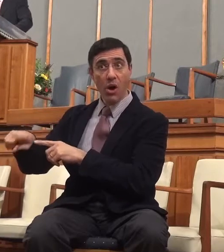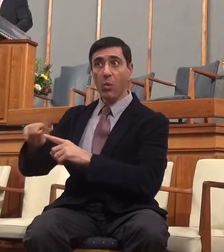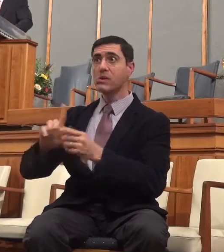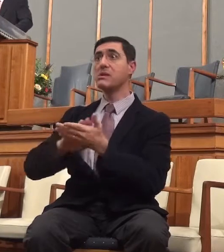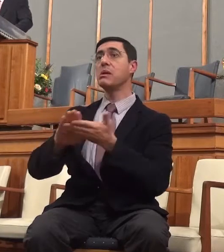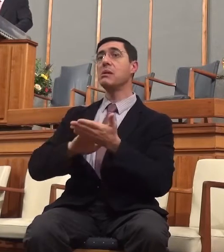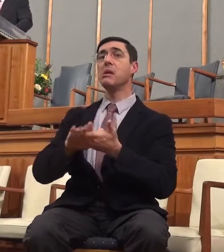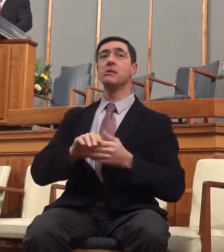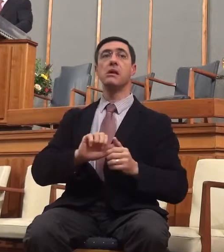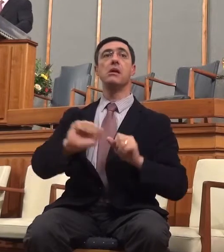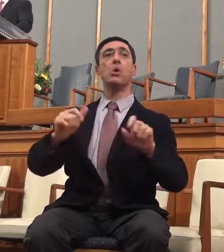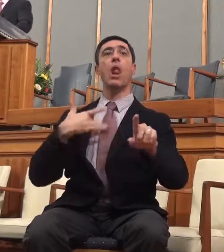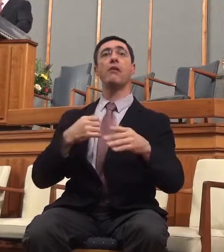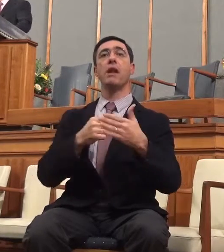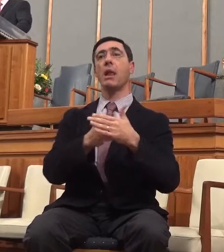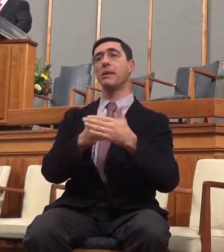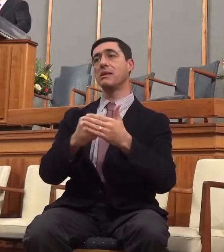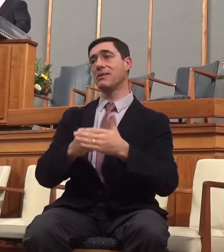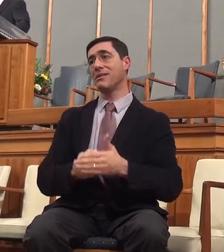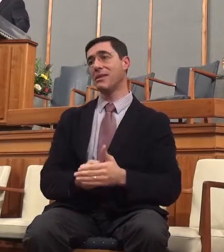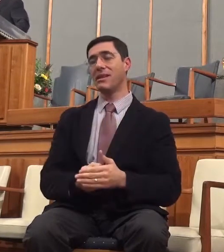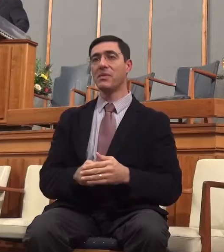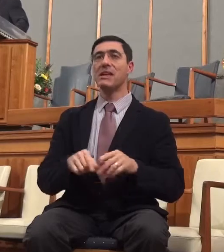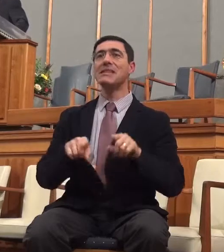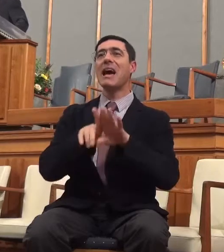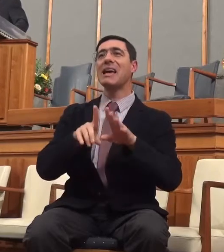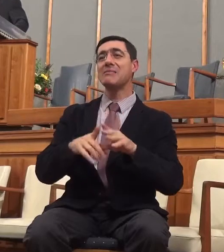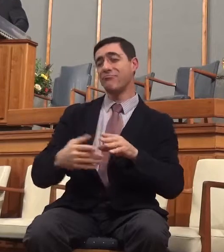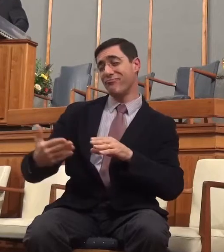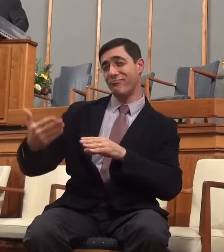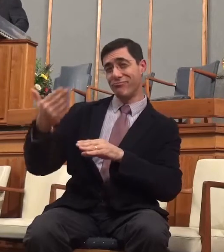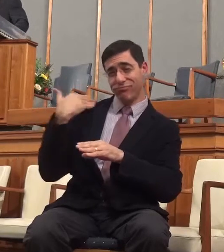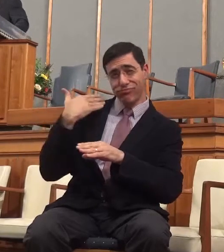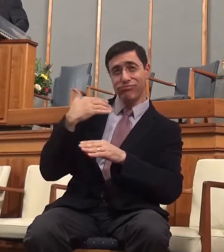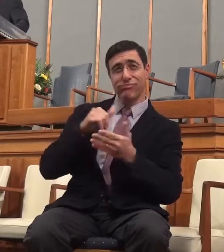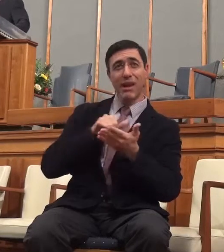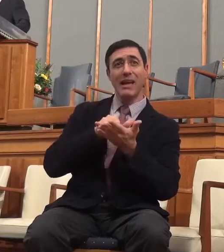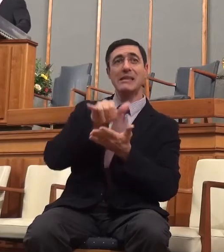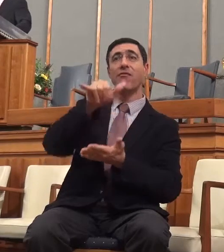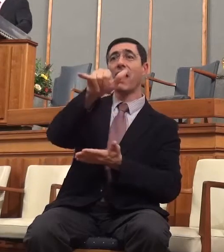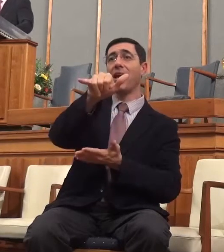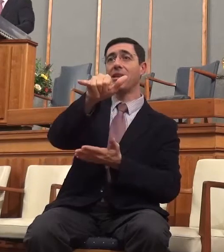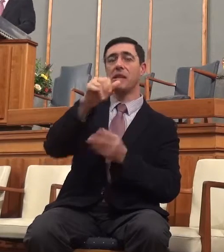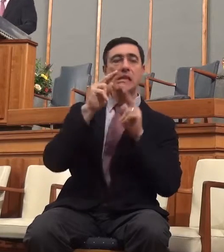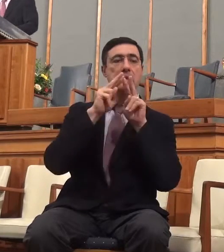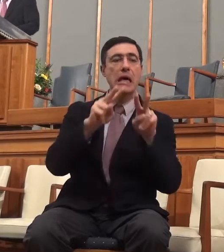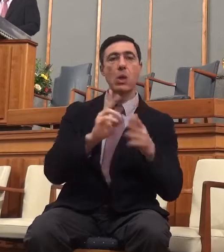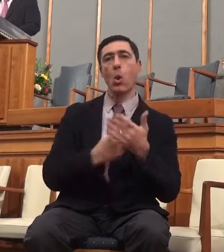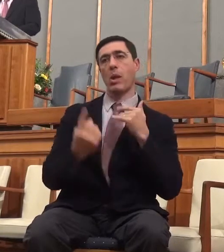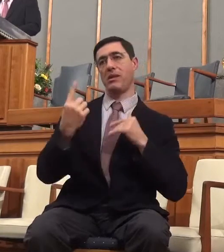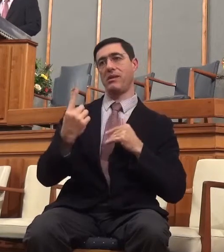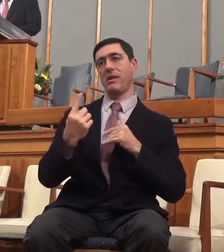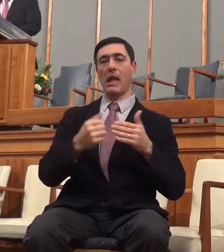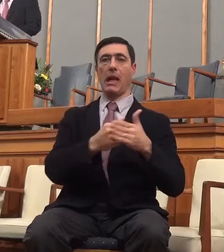yourself. You put yourself in a kind of primitive state. You live by sight